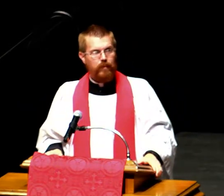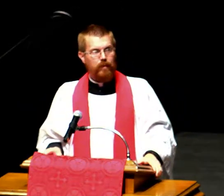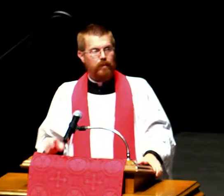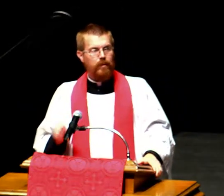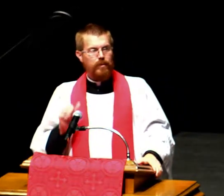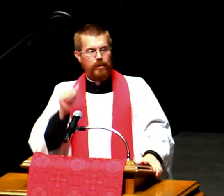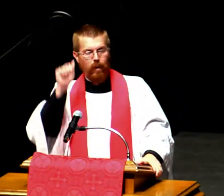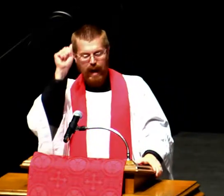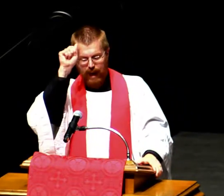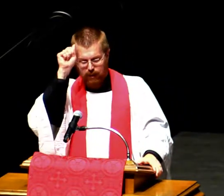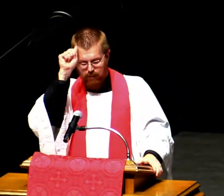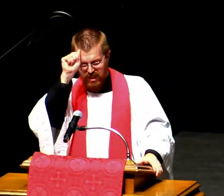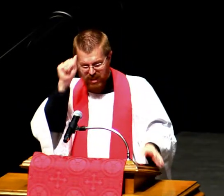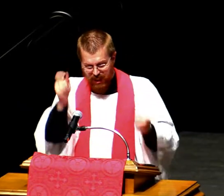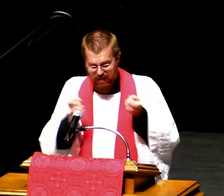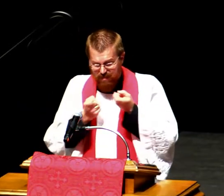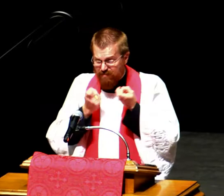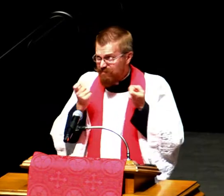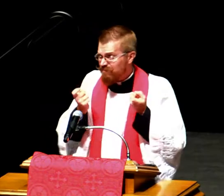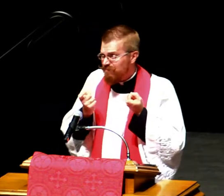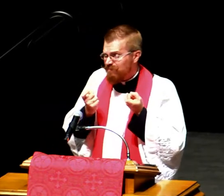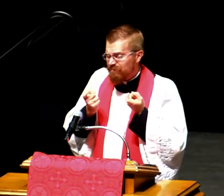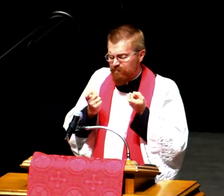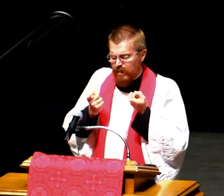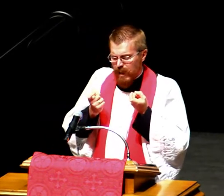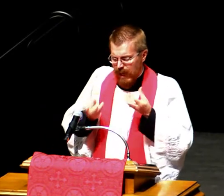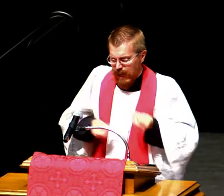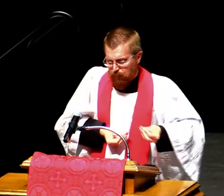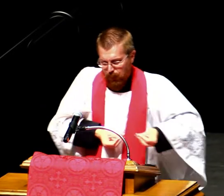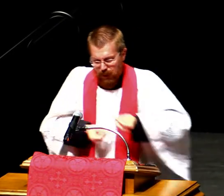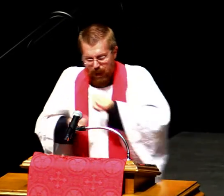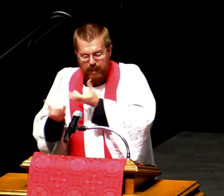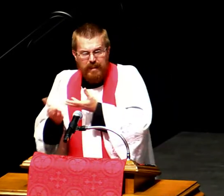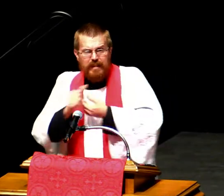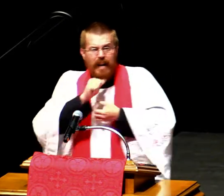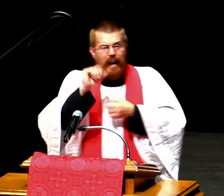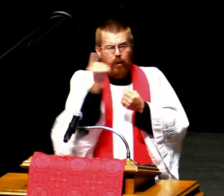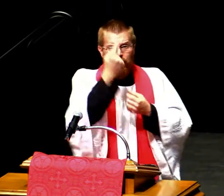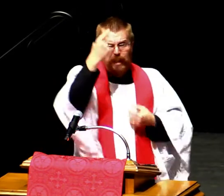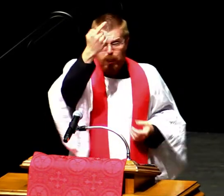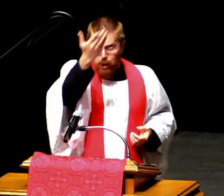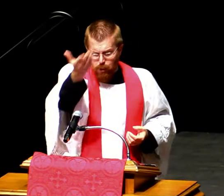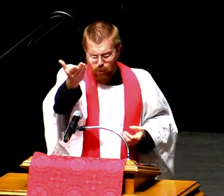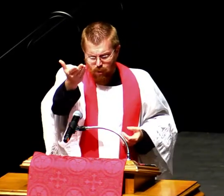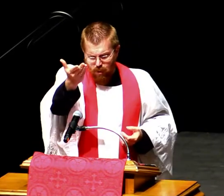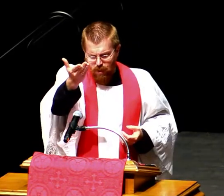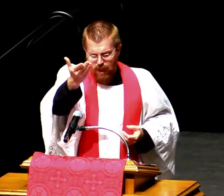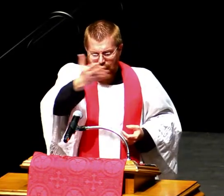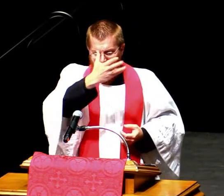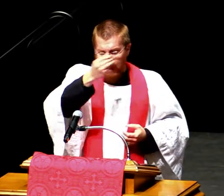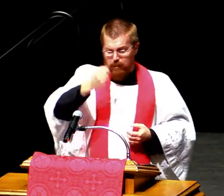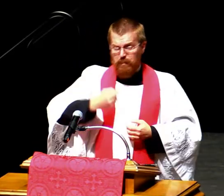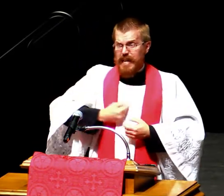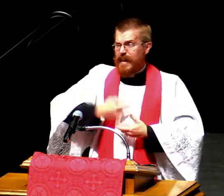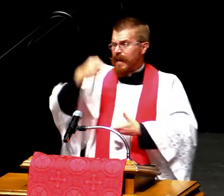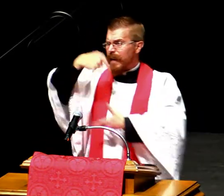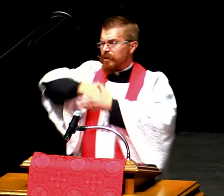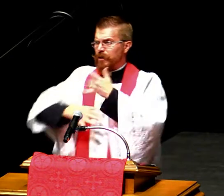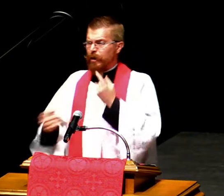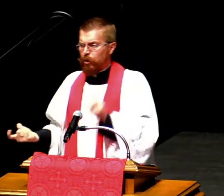So Adam's sin, it plummeted not only you and me into the